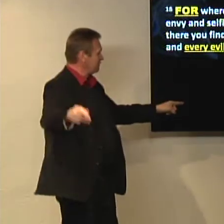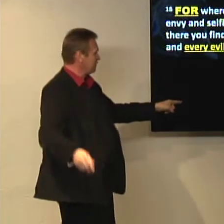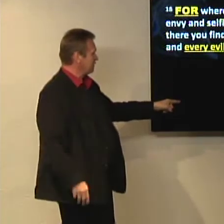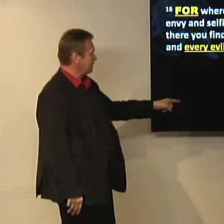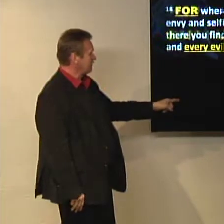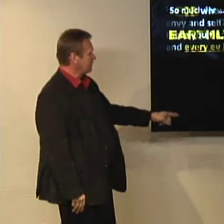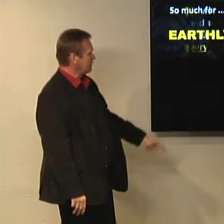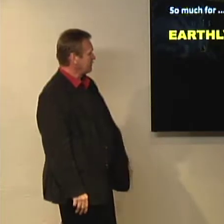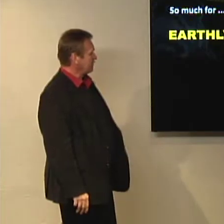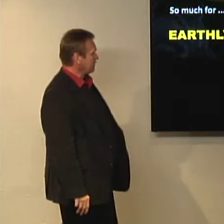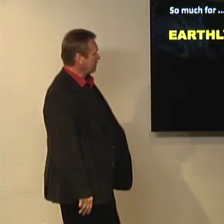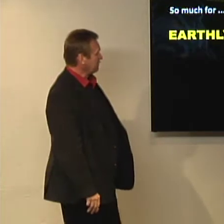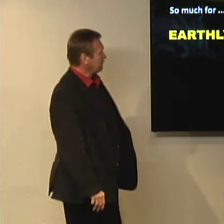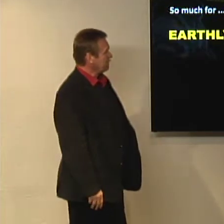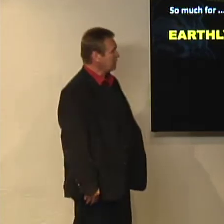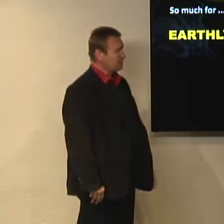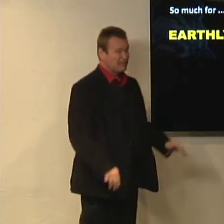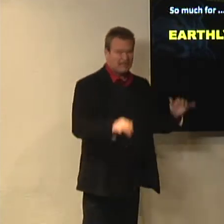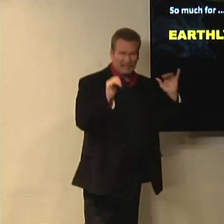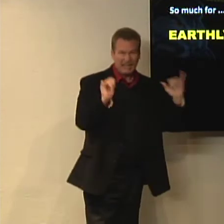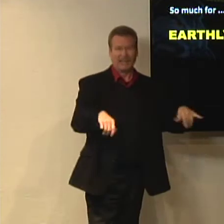And James goes on to say,